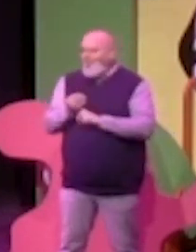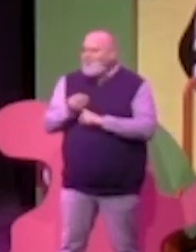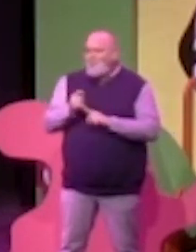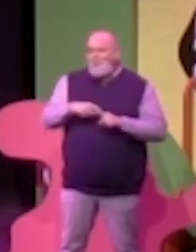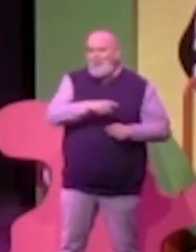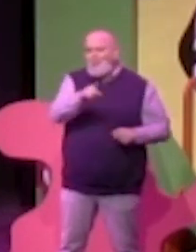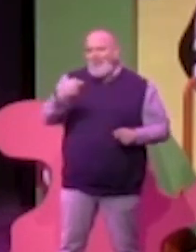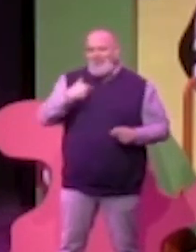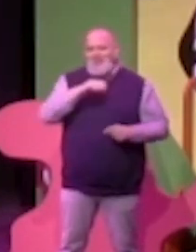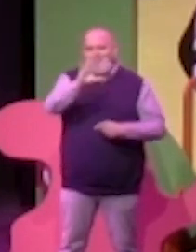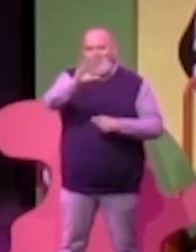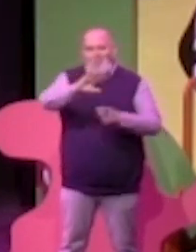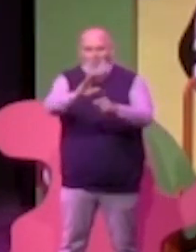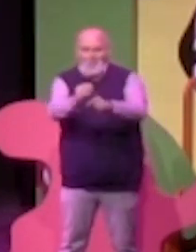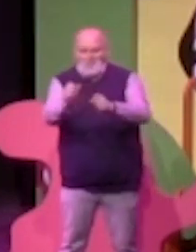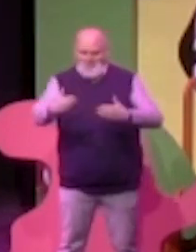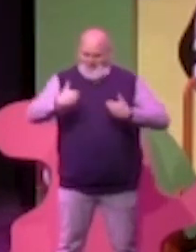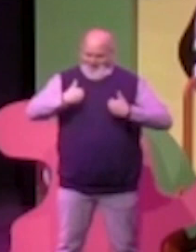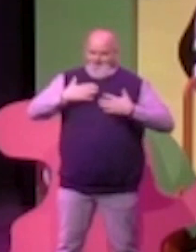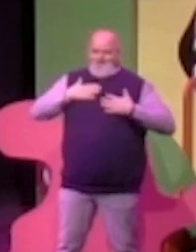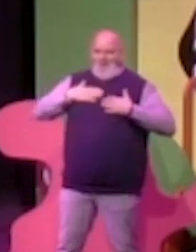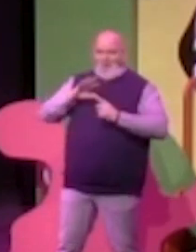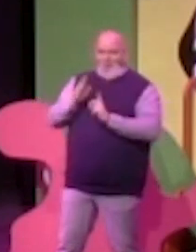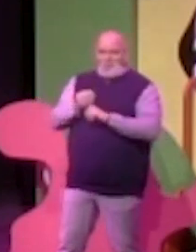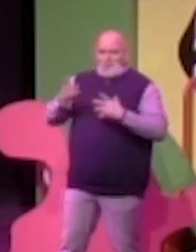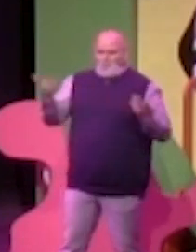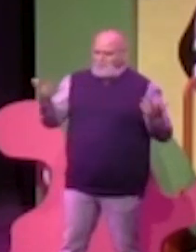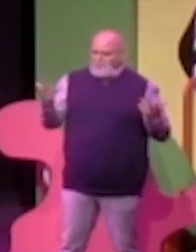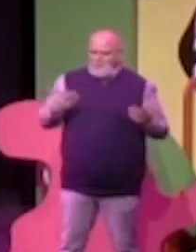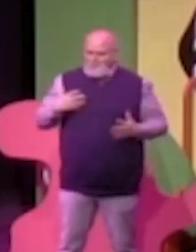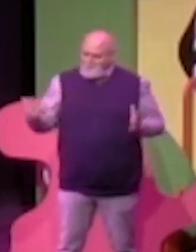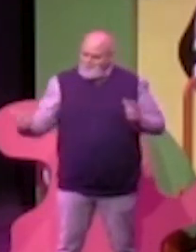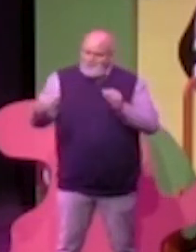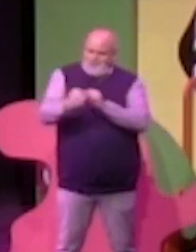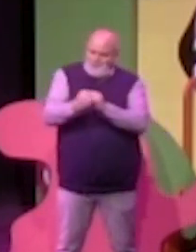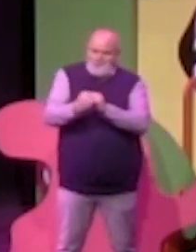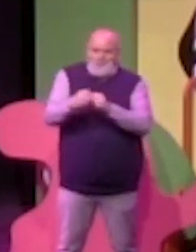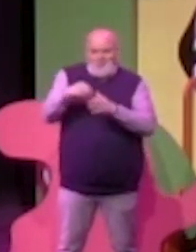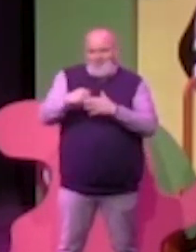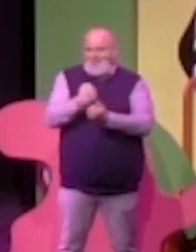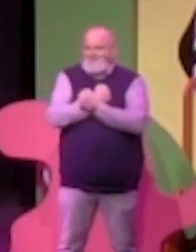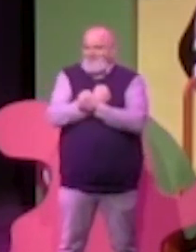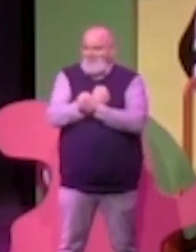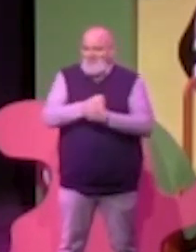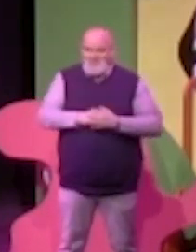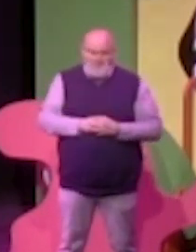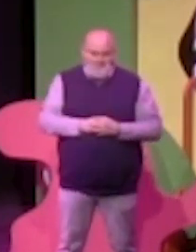all have your cultures, and I have mine. And, you know, let's get it together and learn.